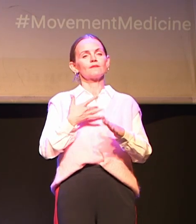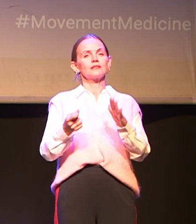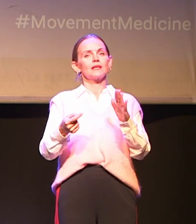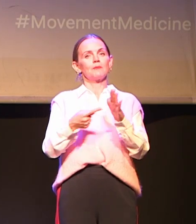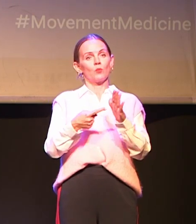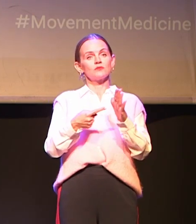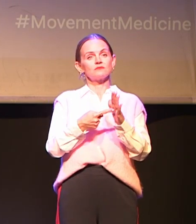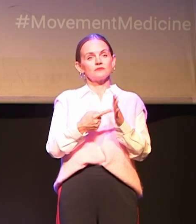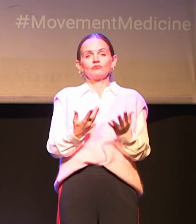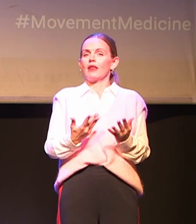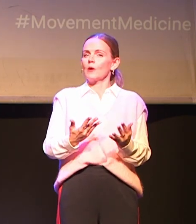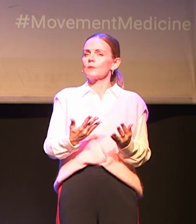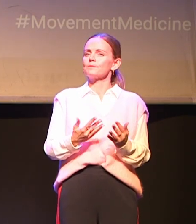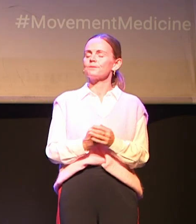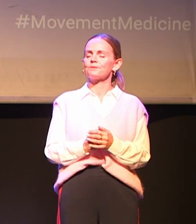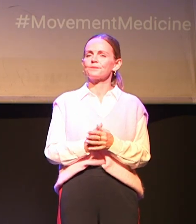your question.